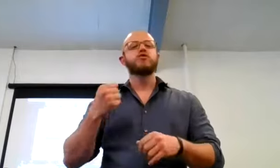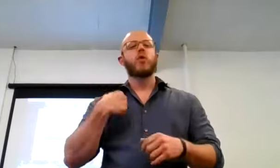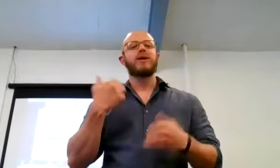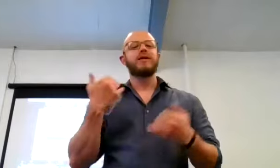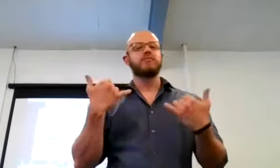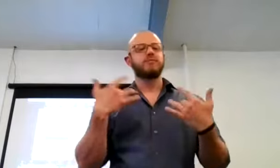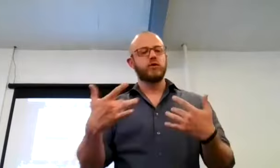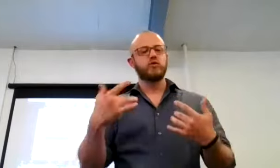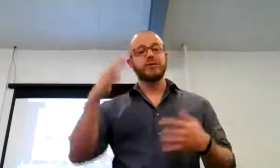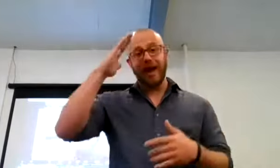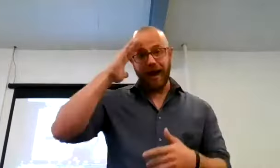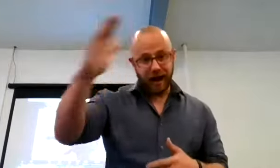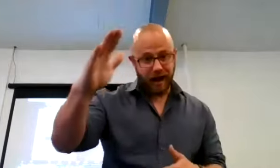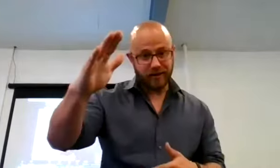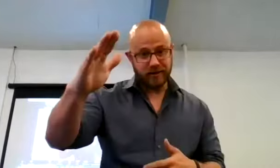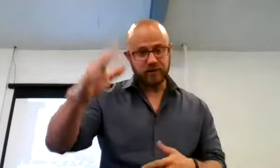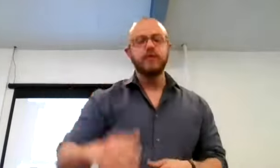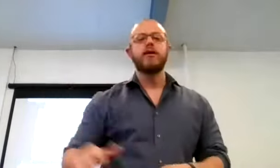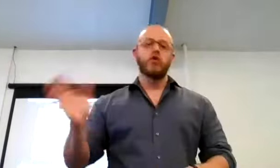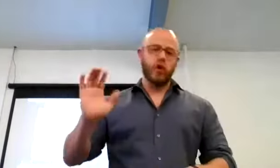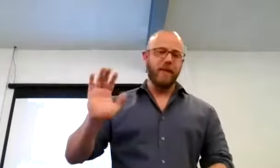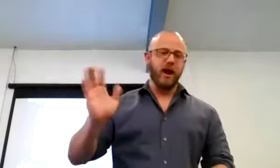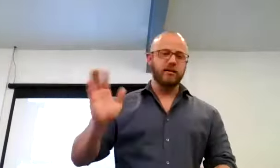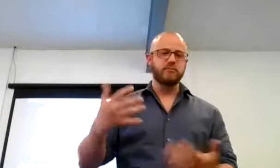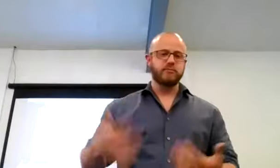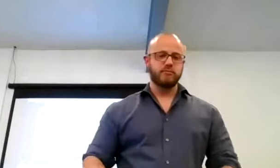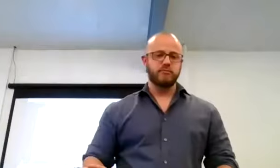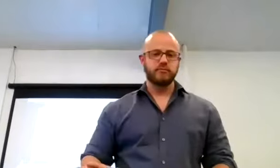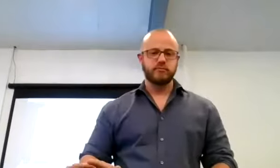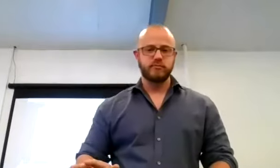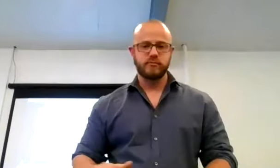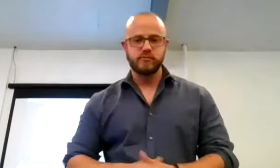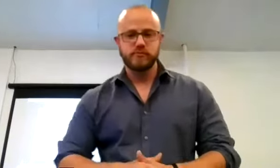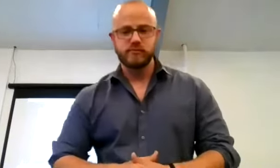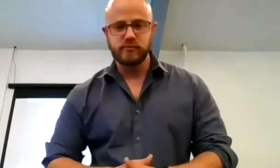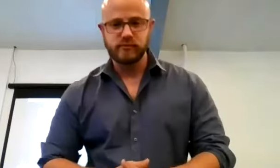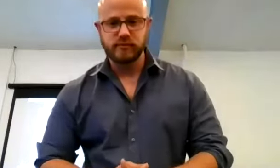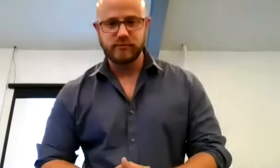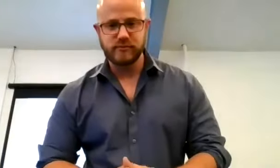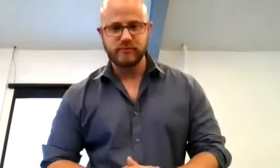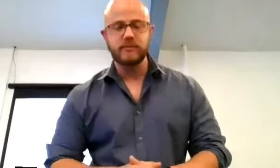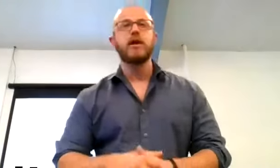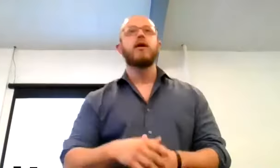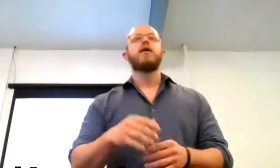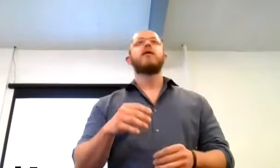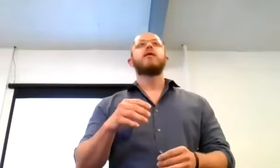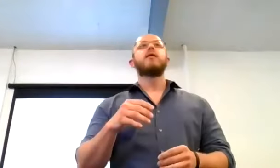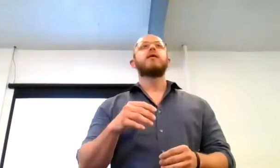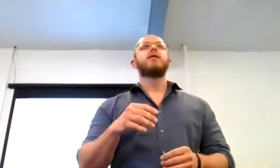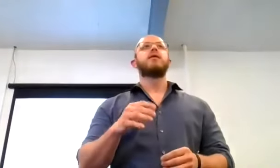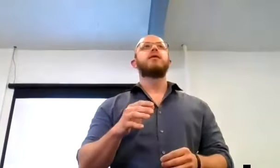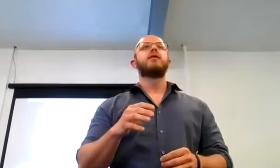at the same time. We try to hello and then bye. That's how we kind of try to do that.